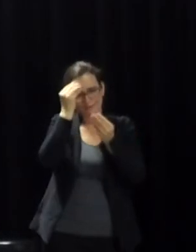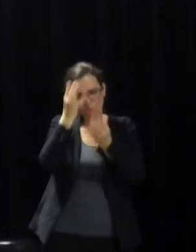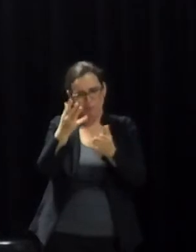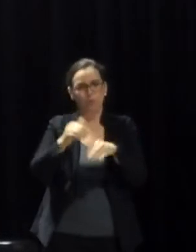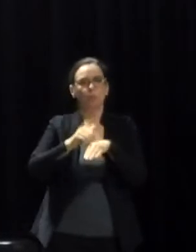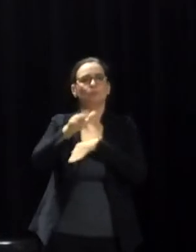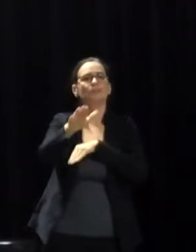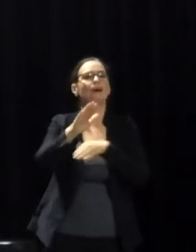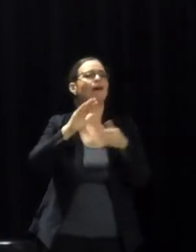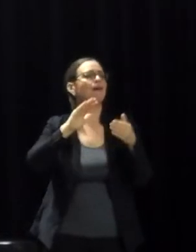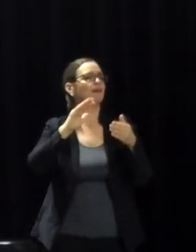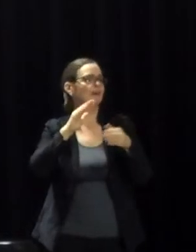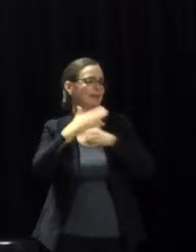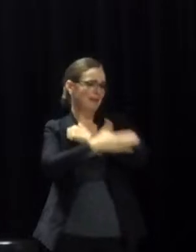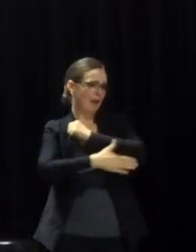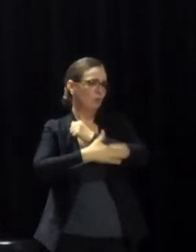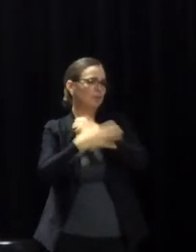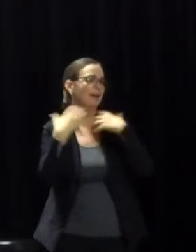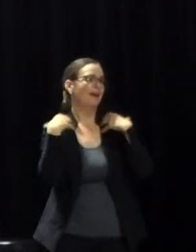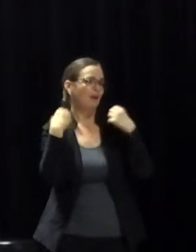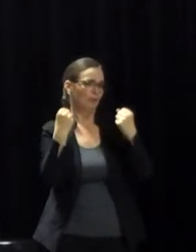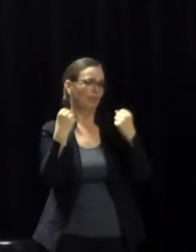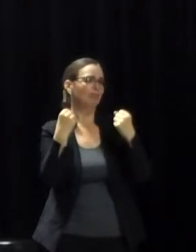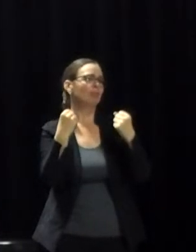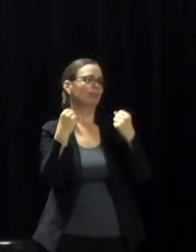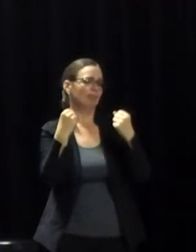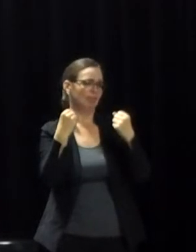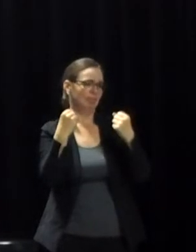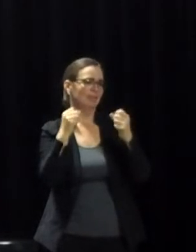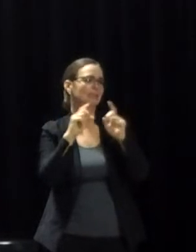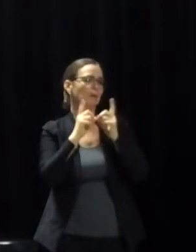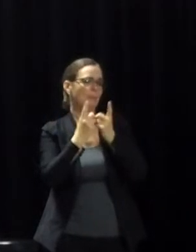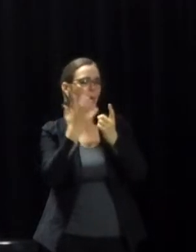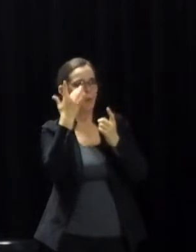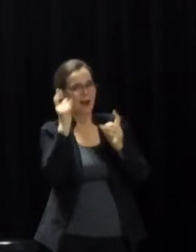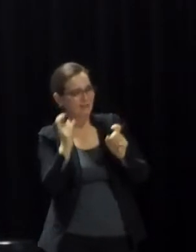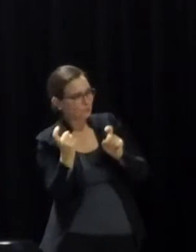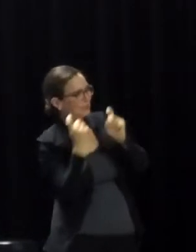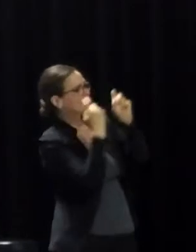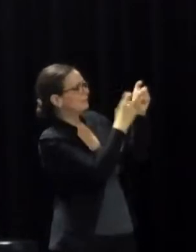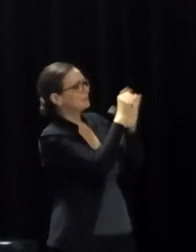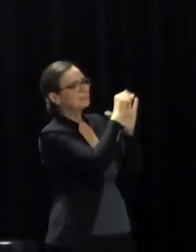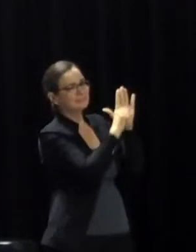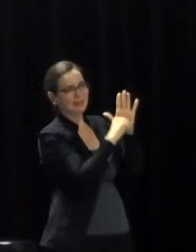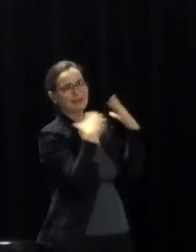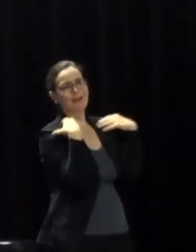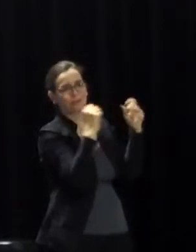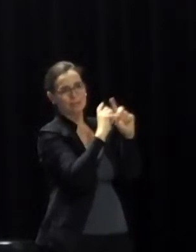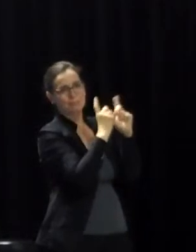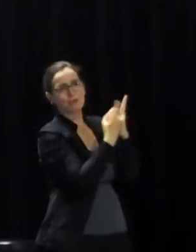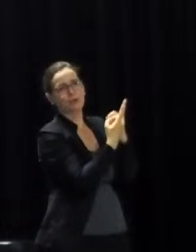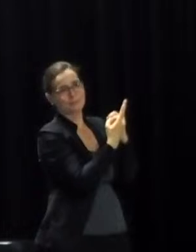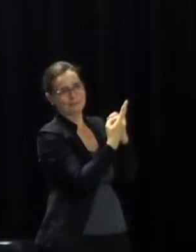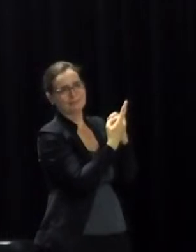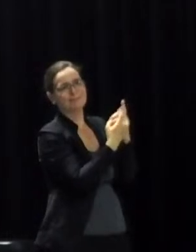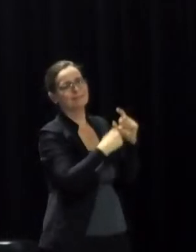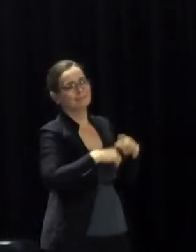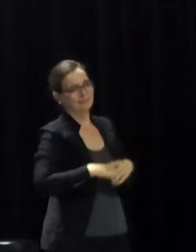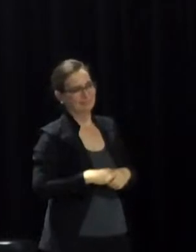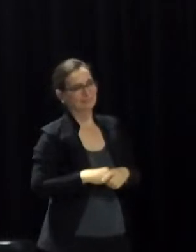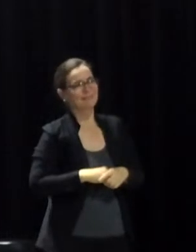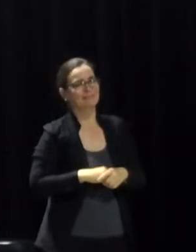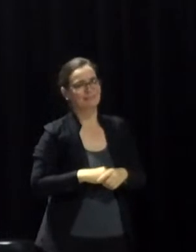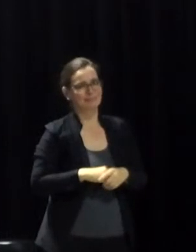state system. And the state system has gotten stronger over the pandemic. And does the timing